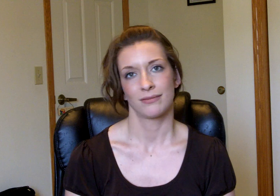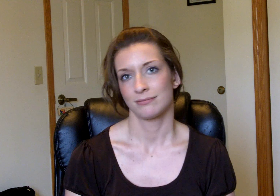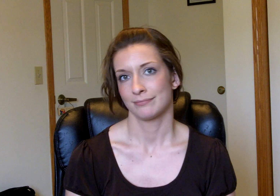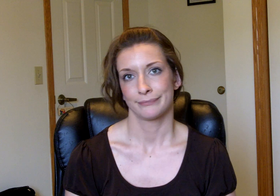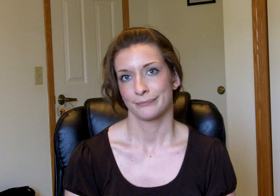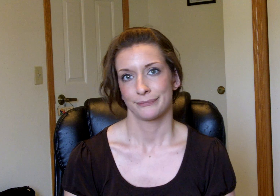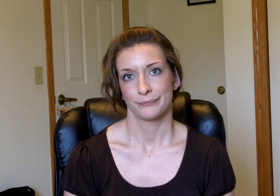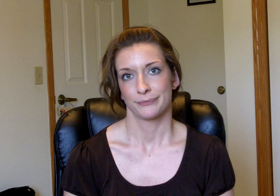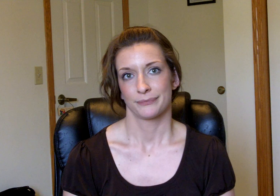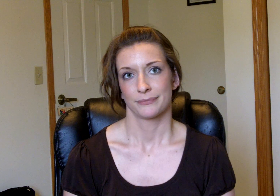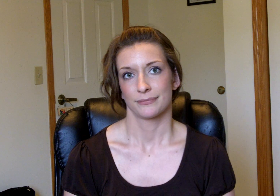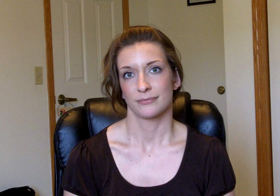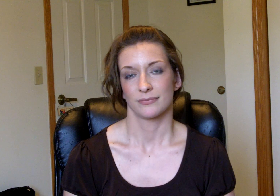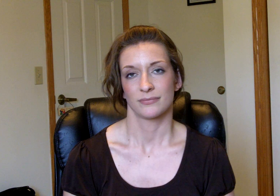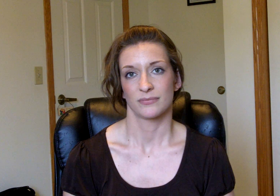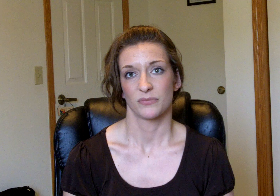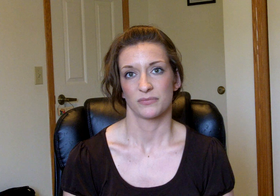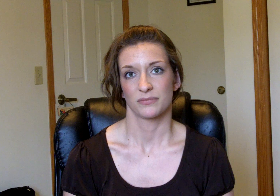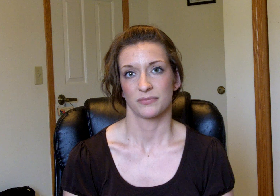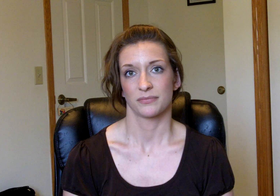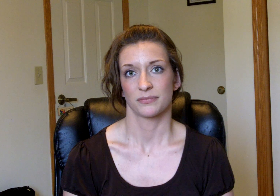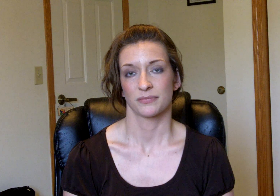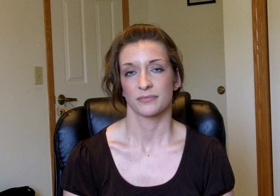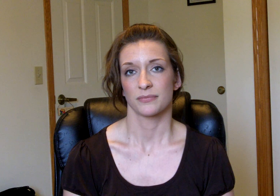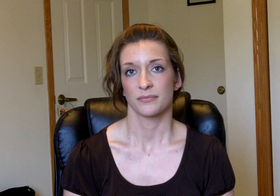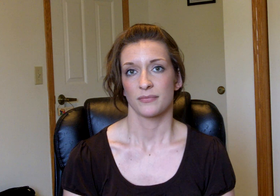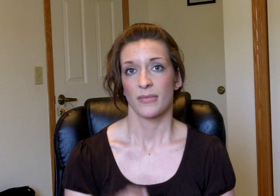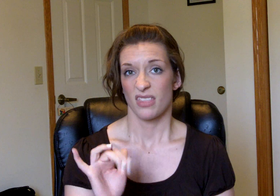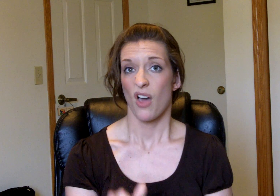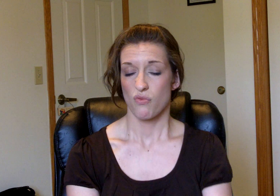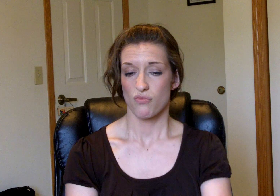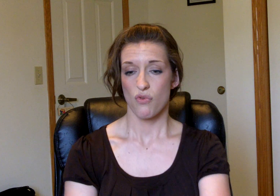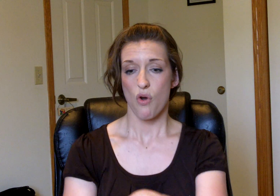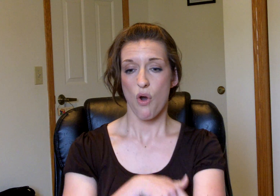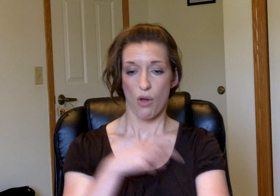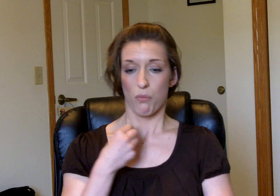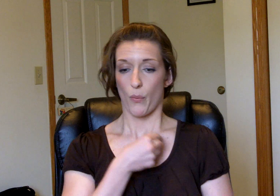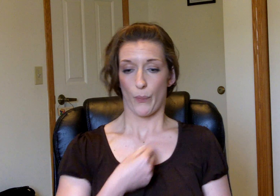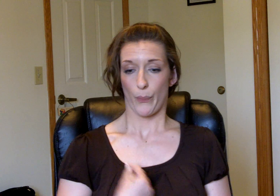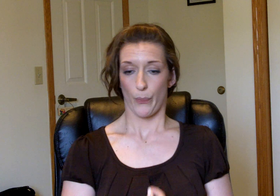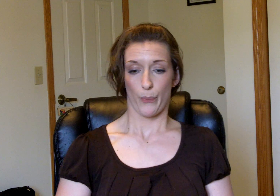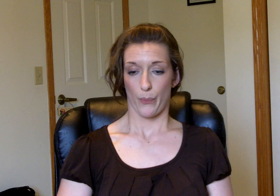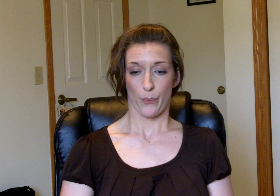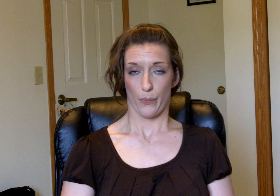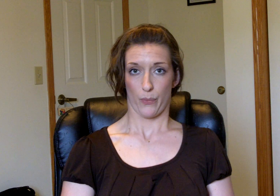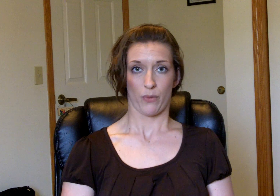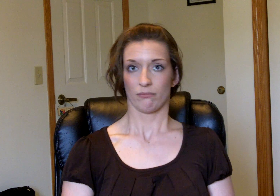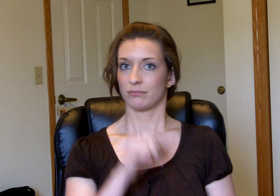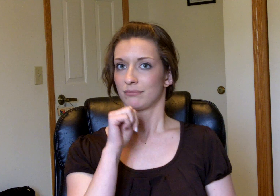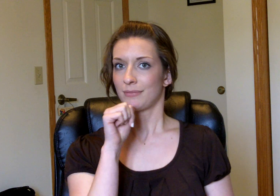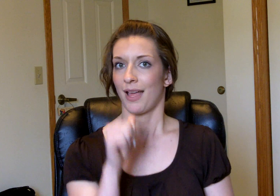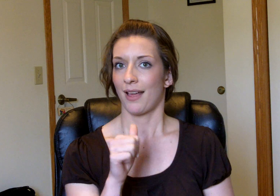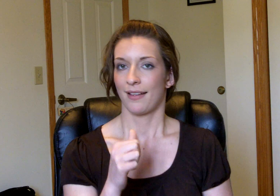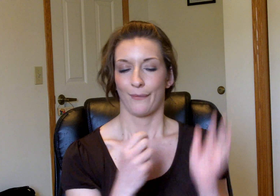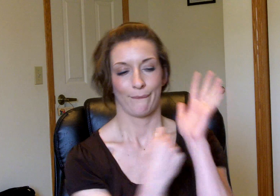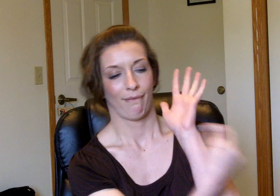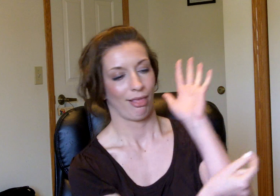had to go from here to here, it would be a short axon. And we have something like that. It wouldn't be this axon zigzag back and forth. They did that